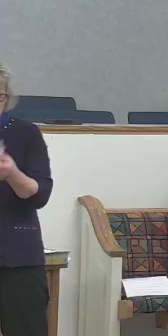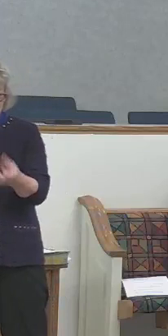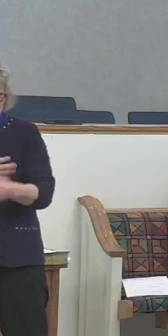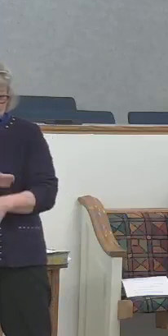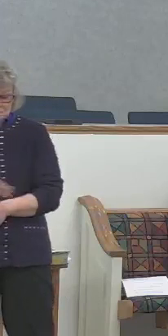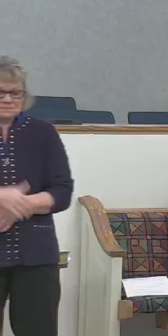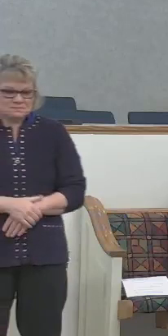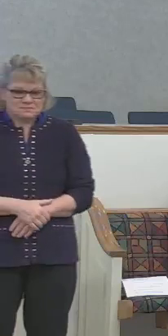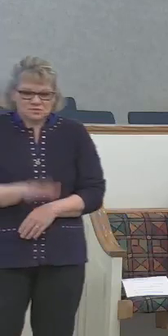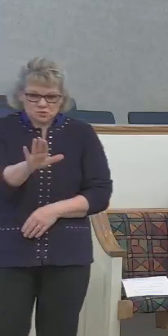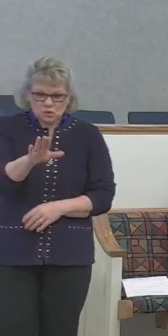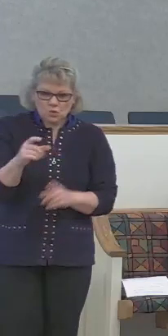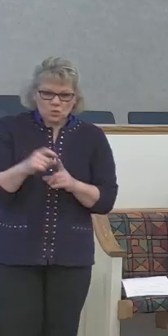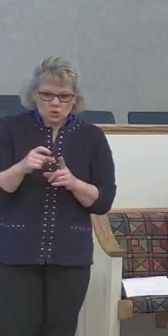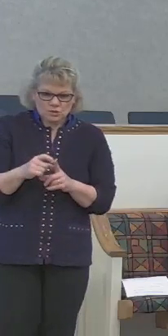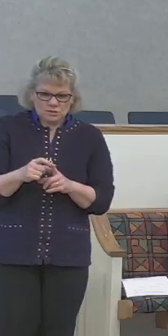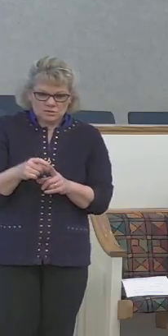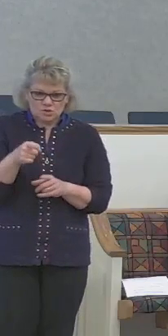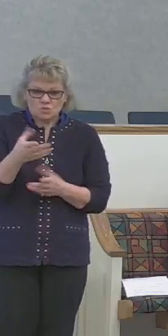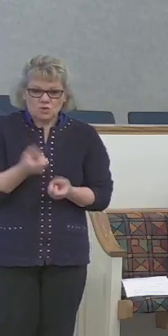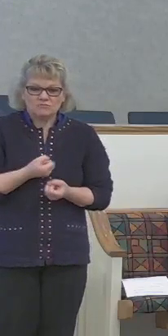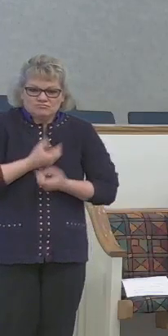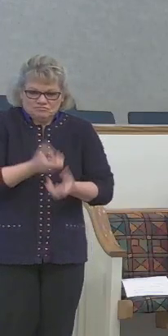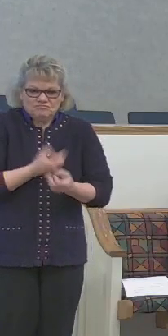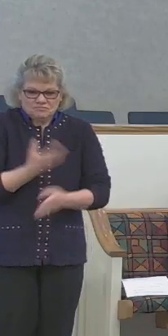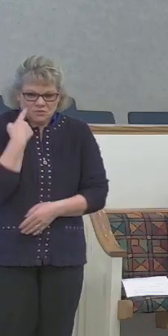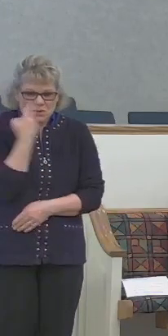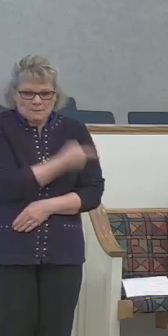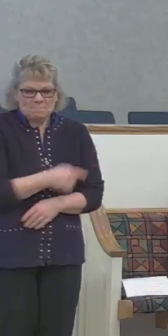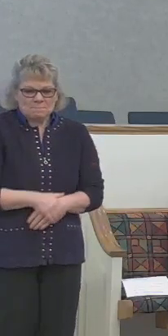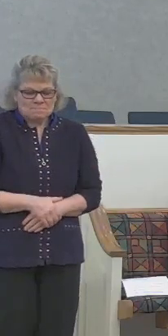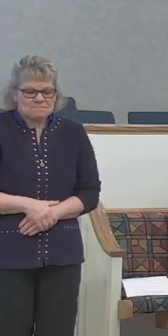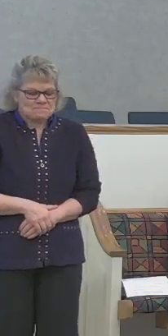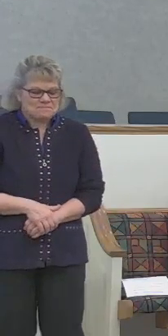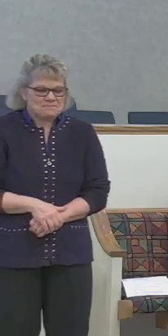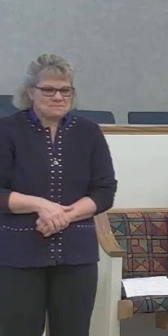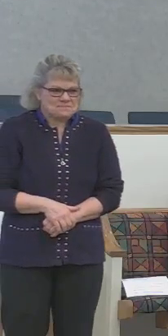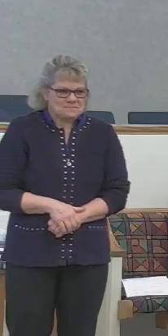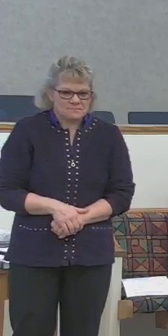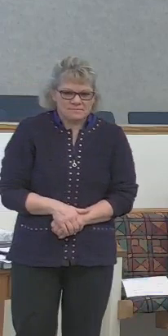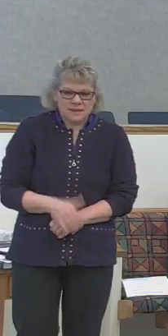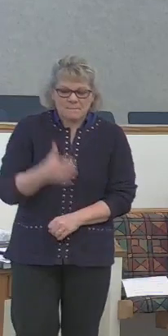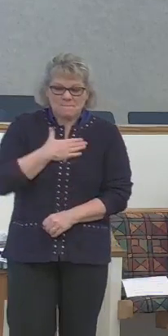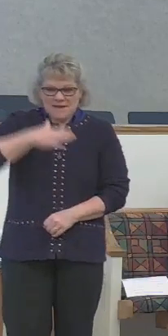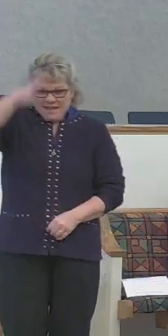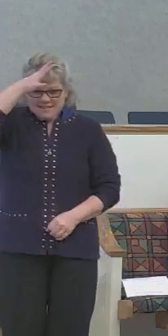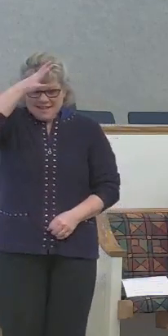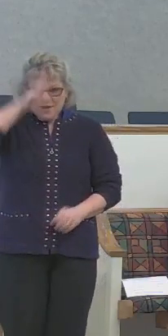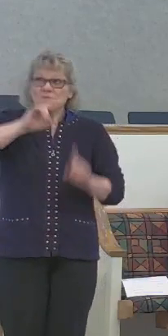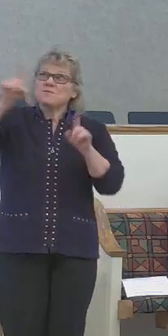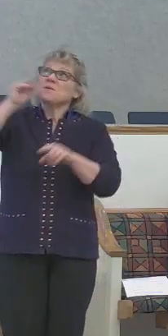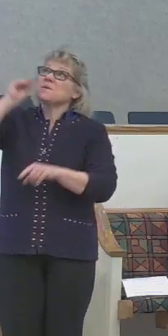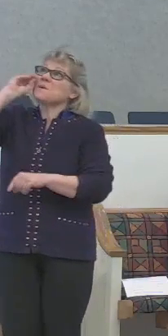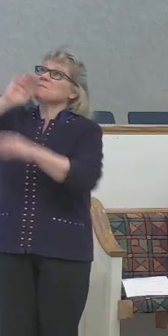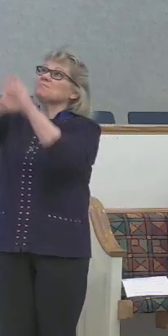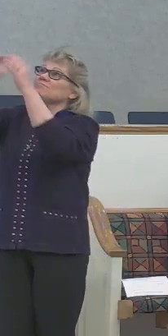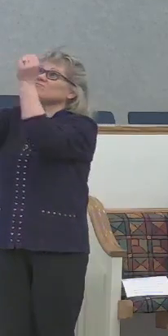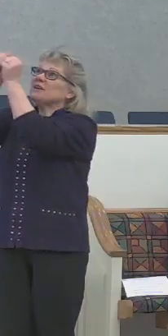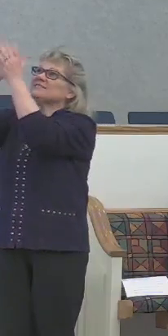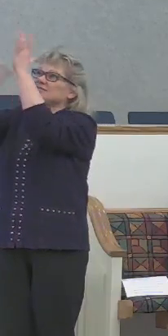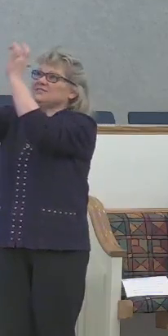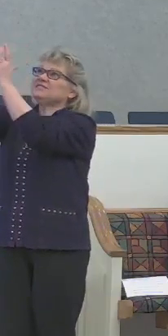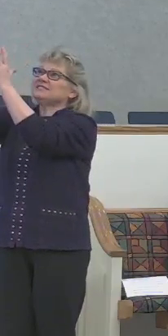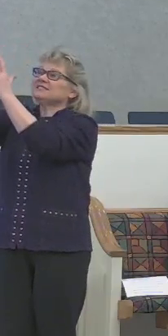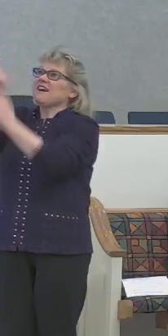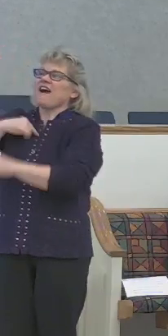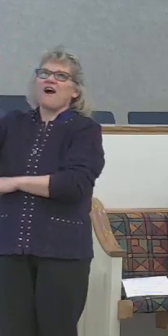are all his words that he wanted me to share with you today. My dad went home to be with Jesus. I